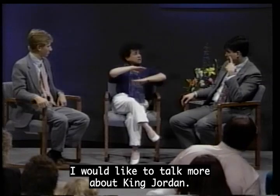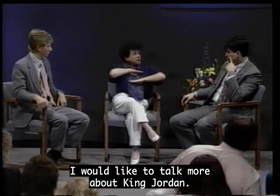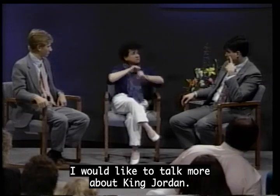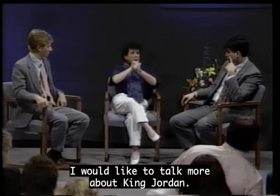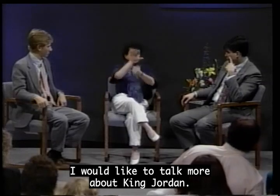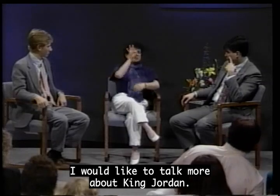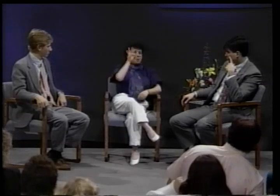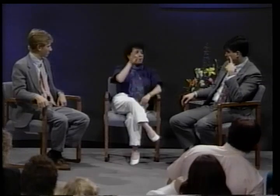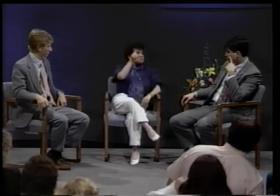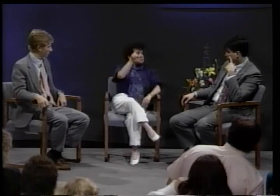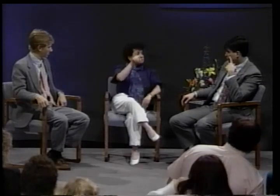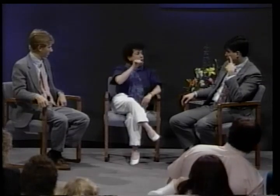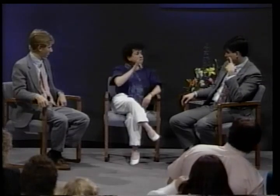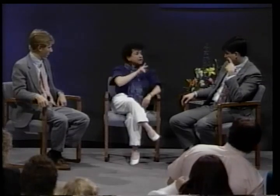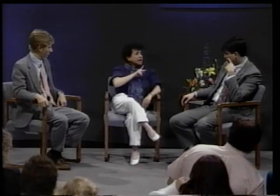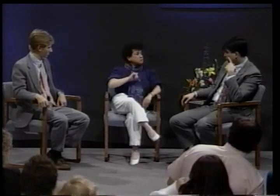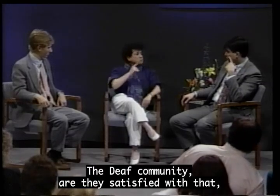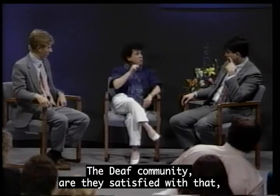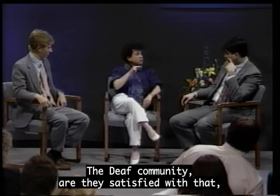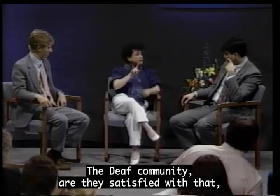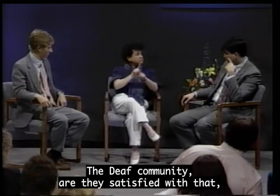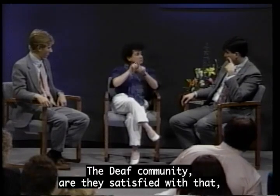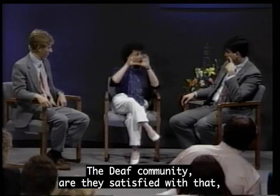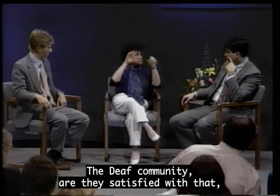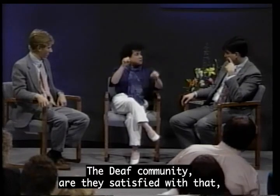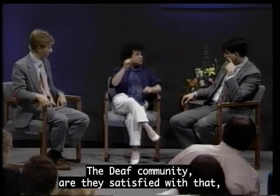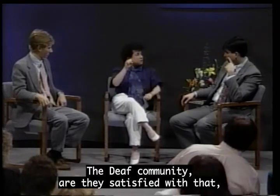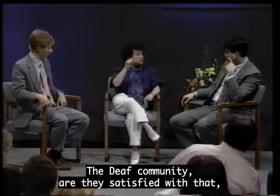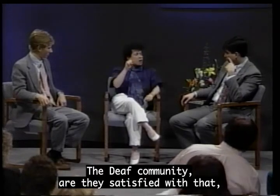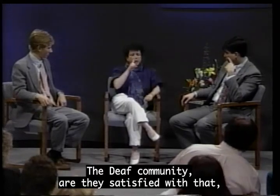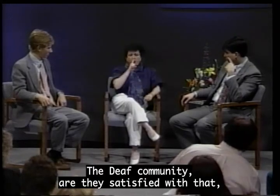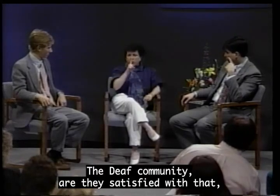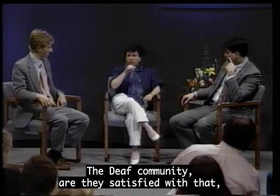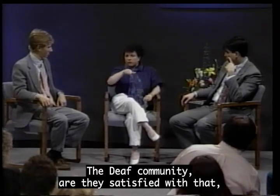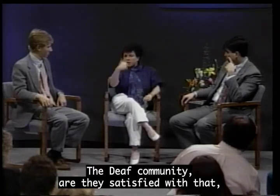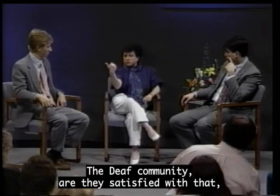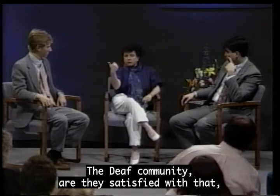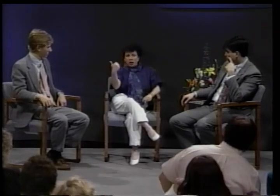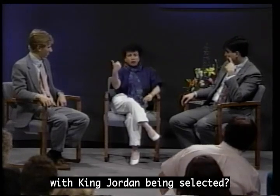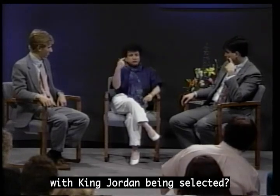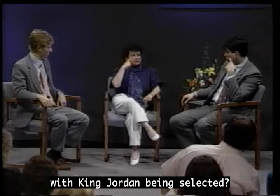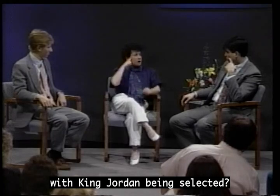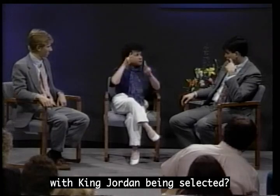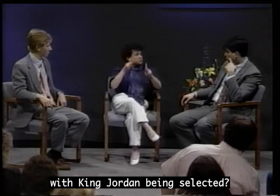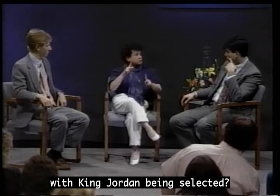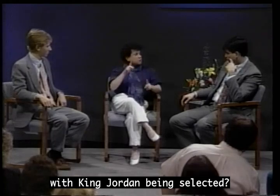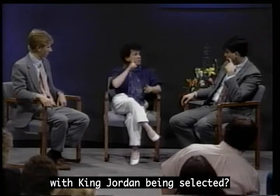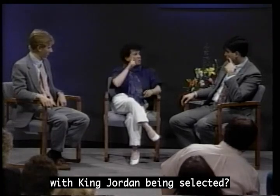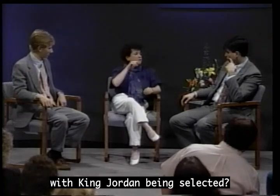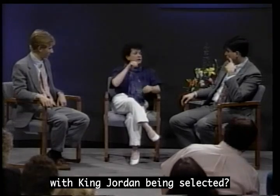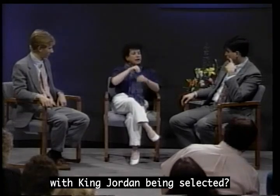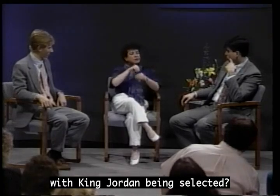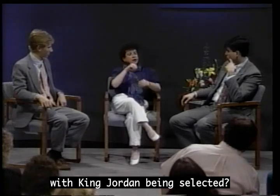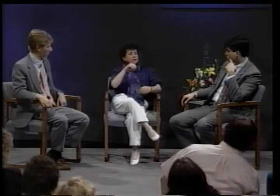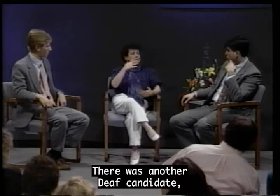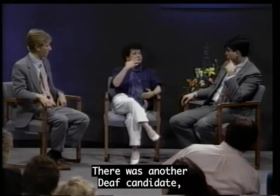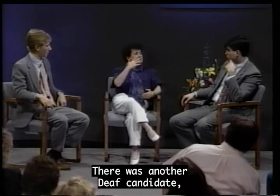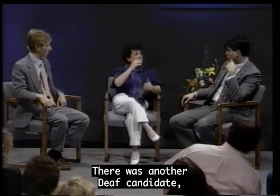The deaf community, are they satisfied with that, with King Jordan being selected? There was another deaf